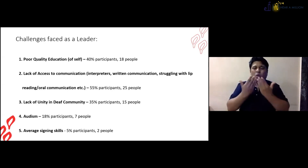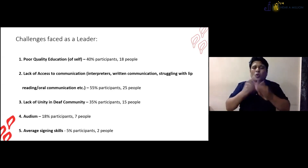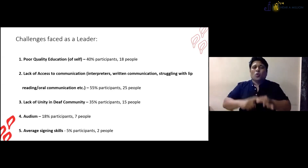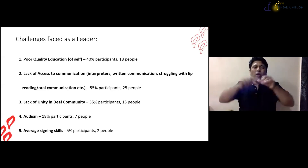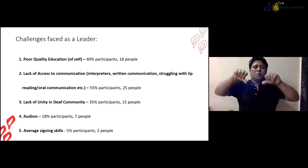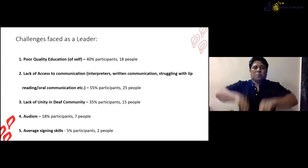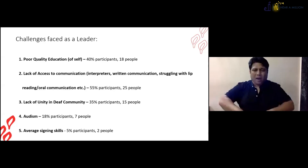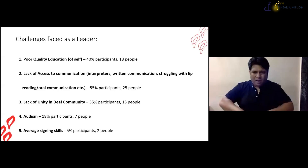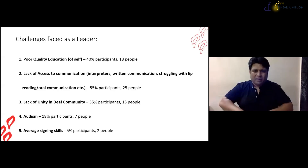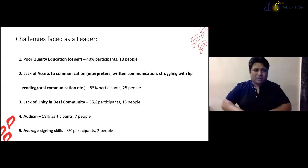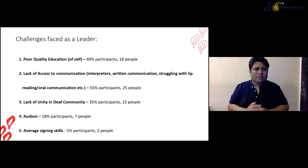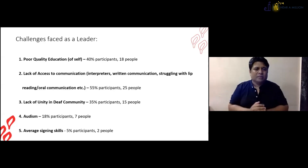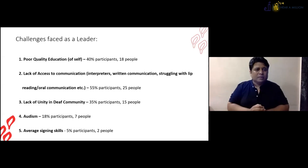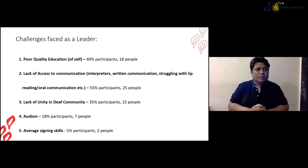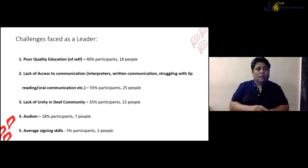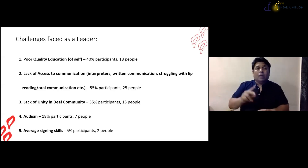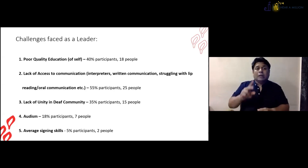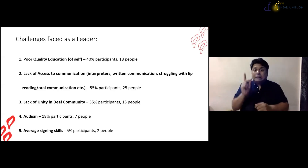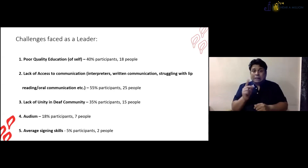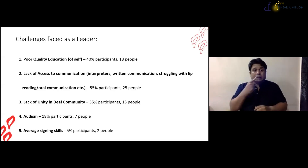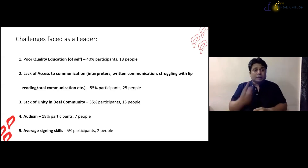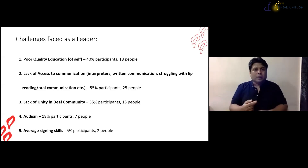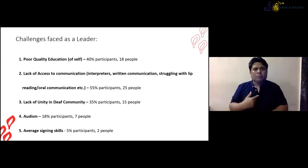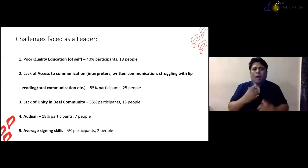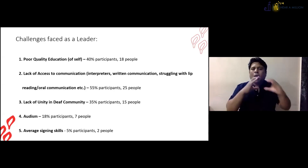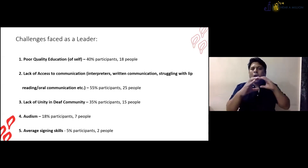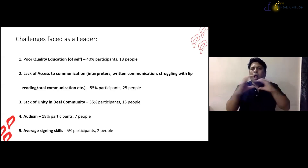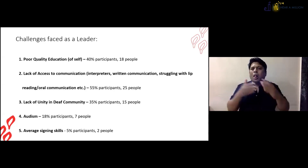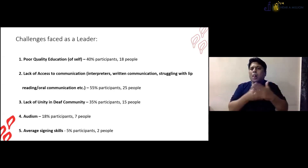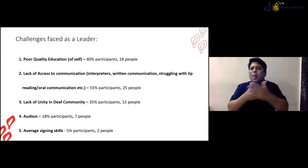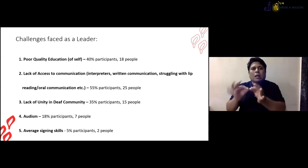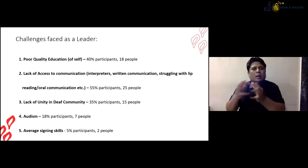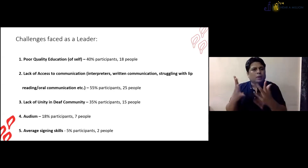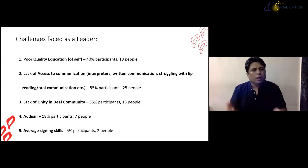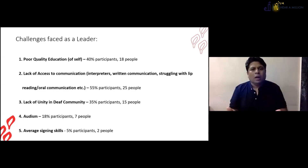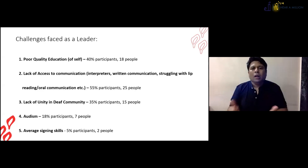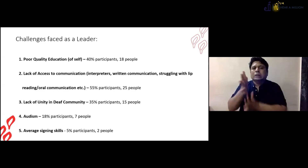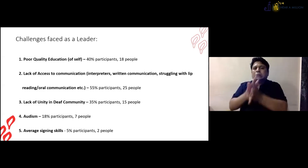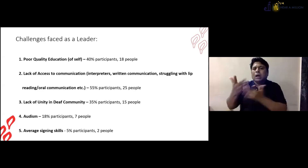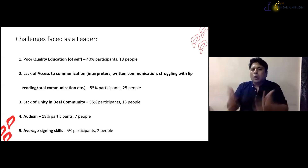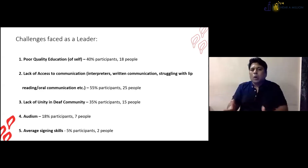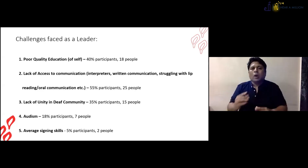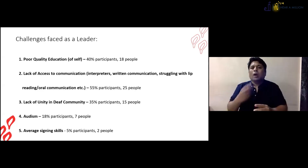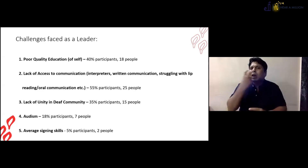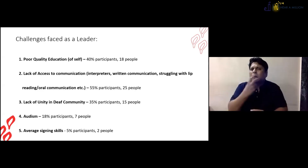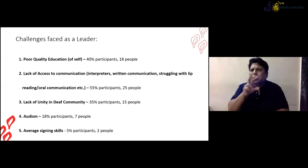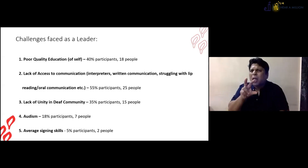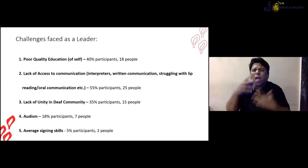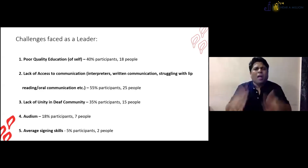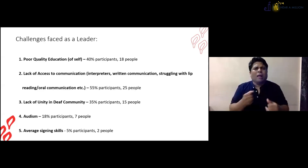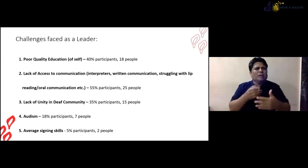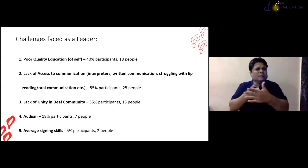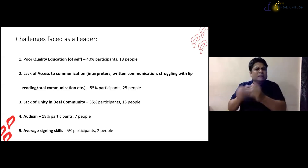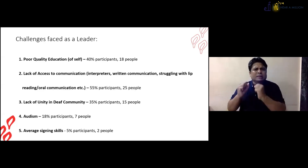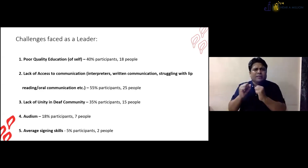all, which has gotten them many challenges. Communication challenges,